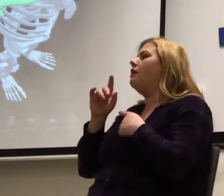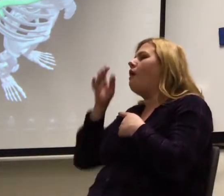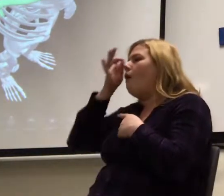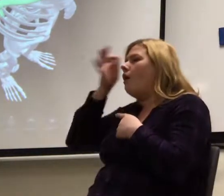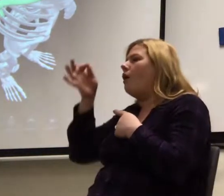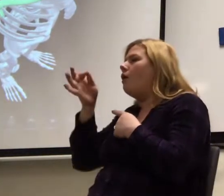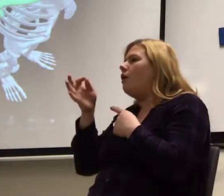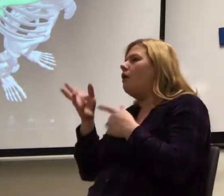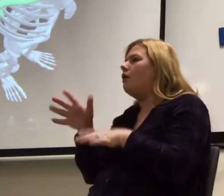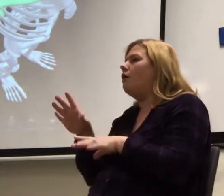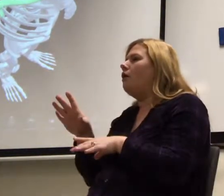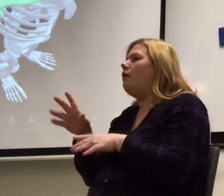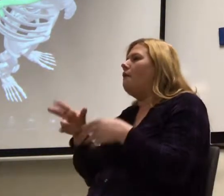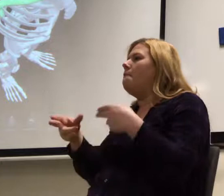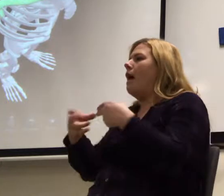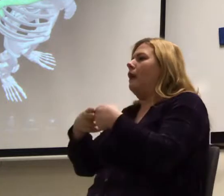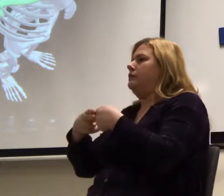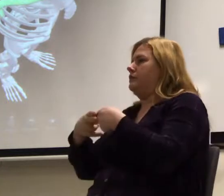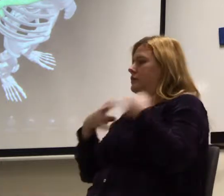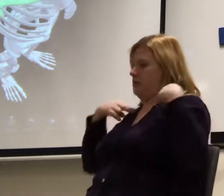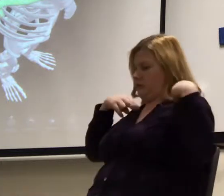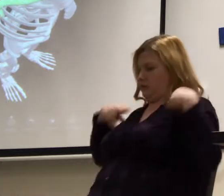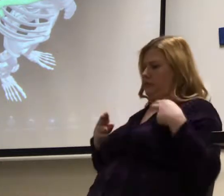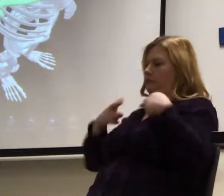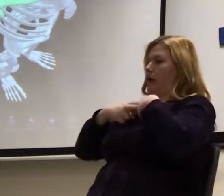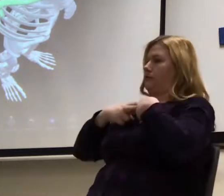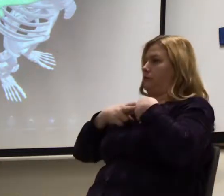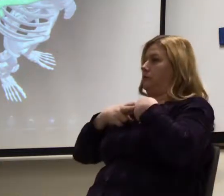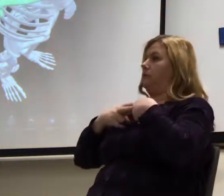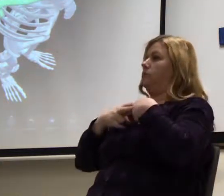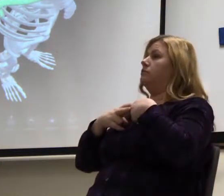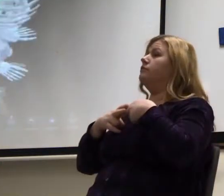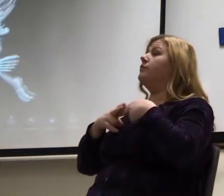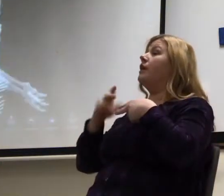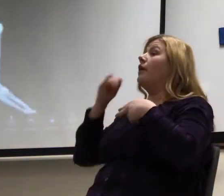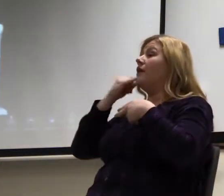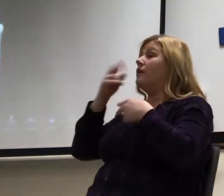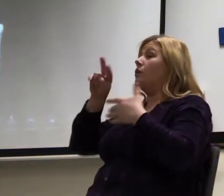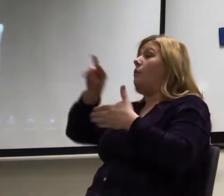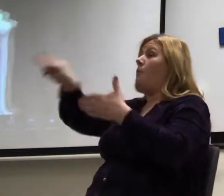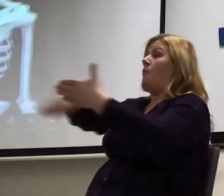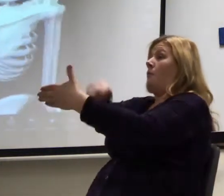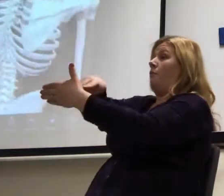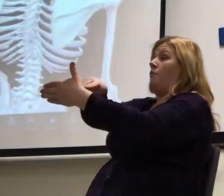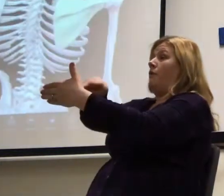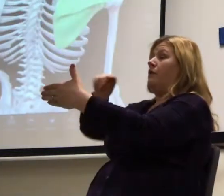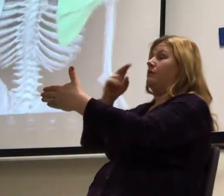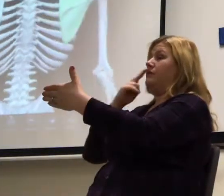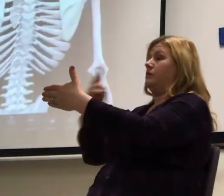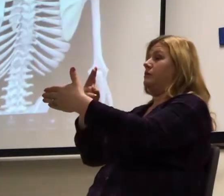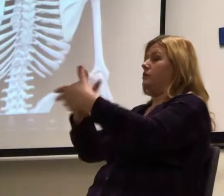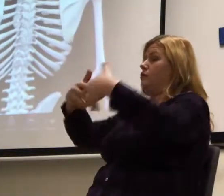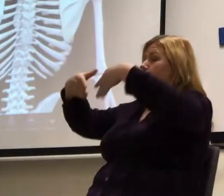on the other side. If you look at the shoulder blades posteriorly,